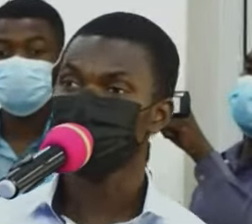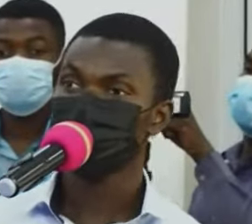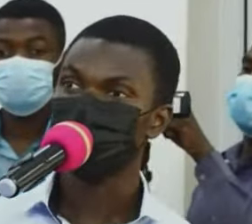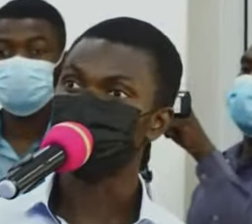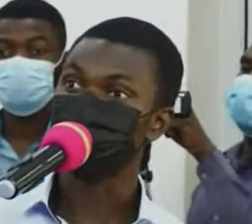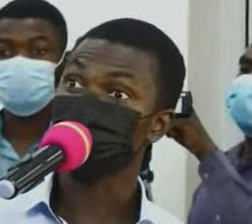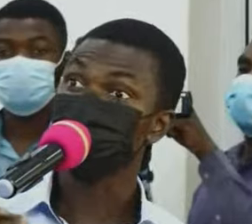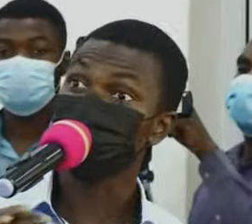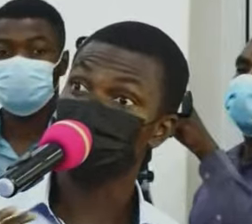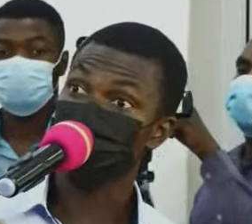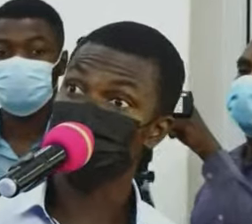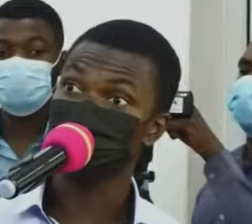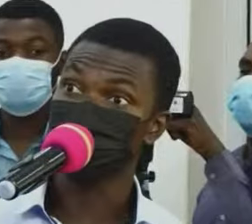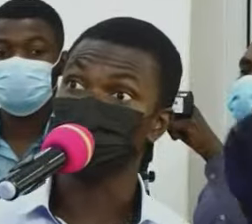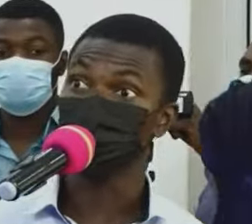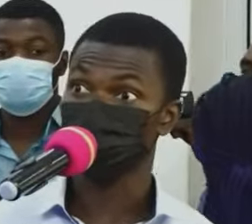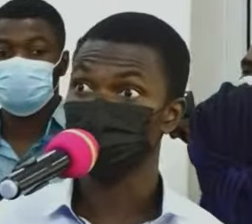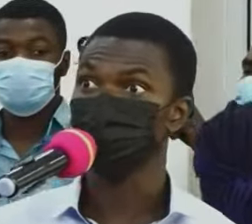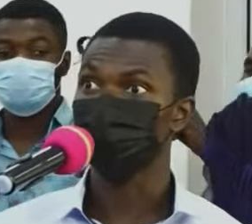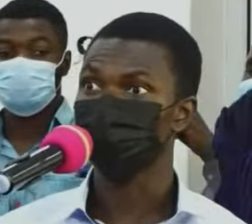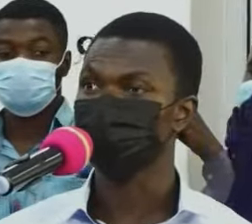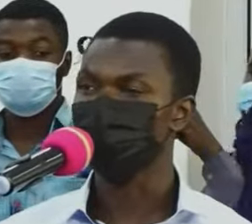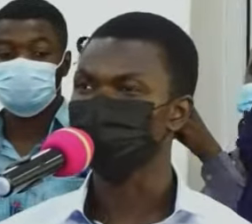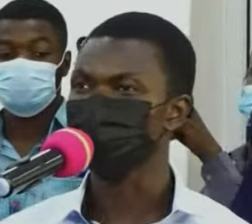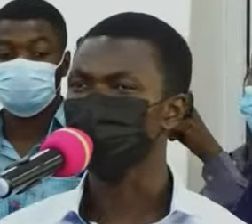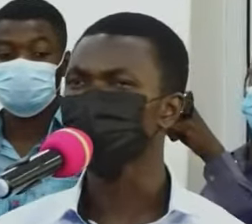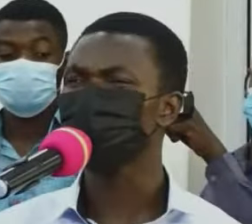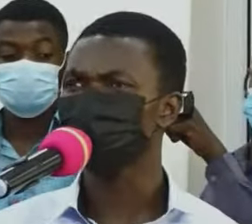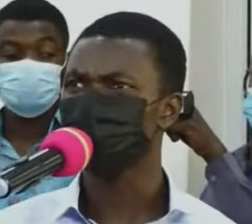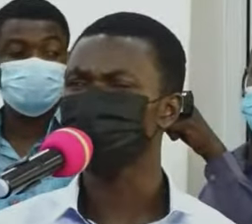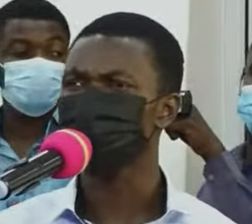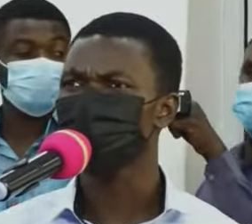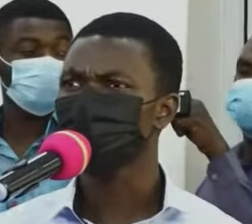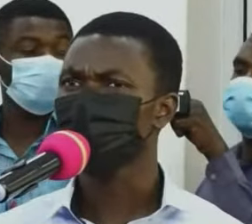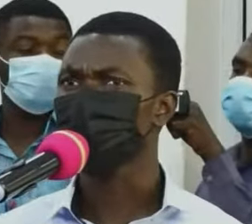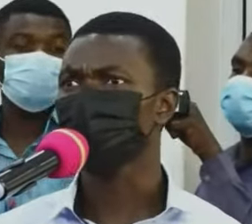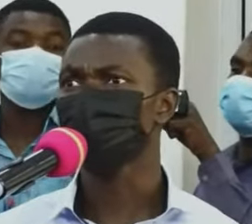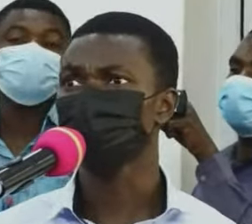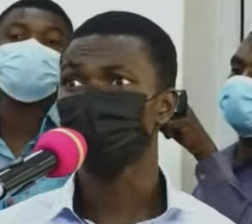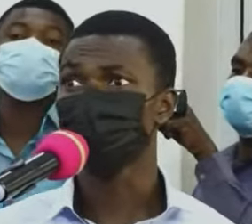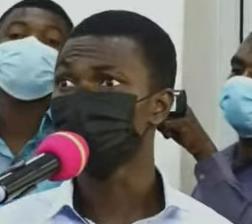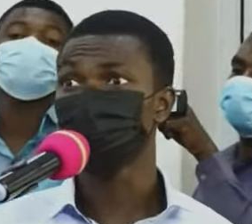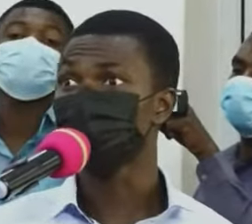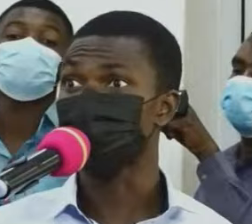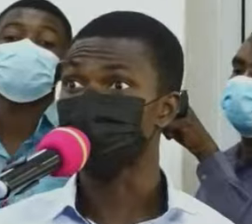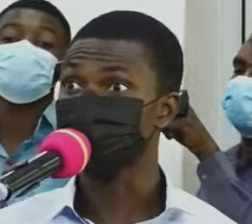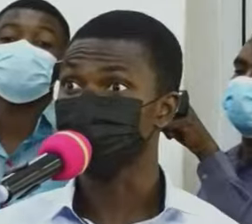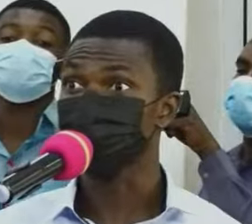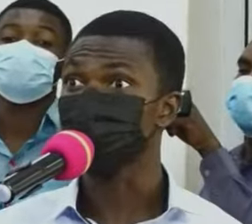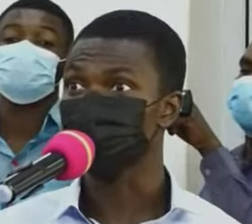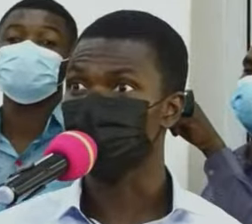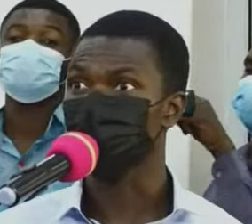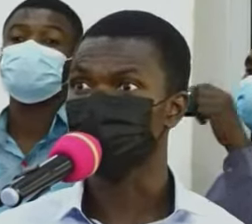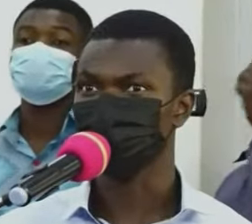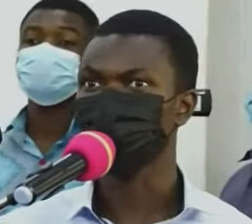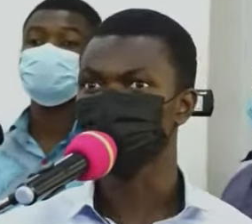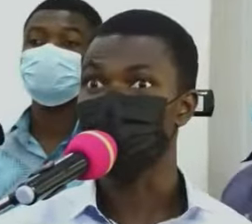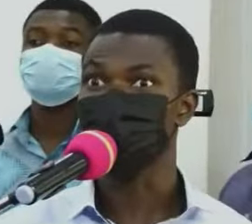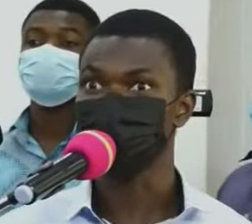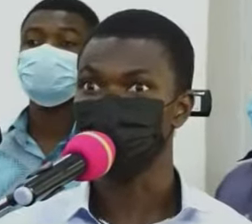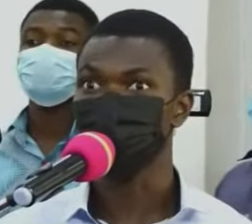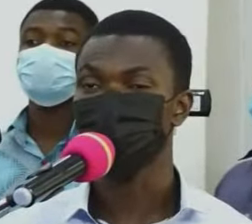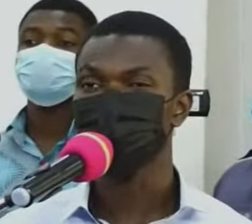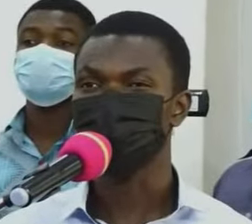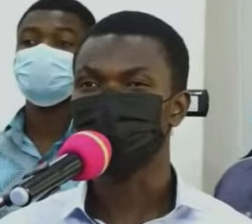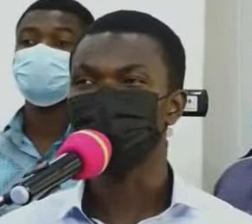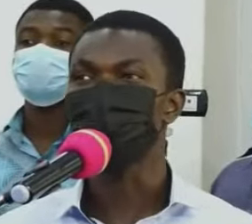out in Shisham to help keep piracy. What's my chief? Or my been arrest so far these